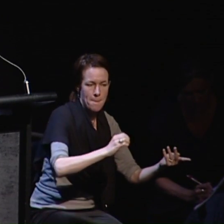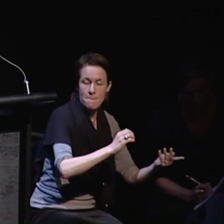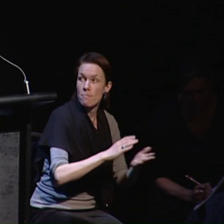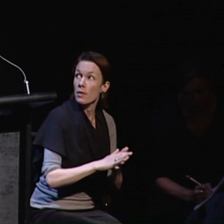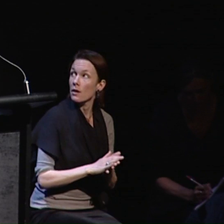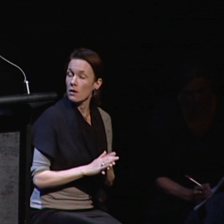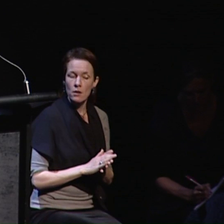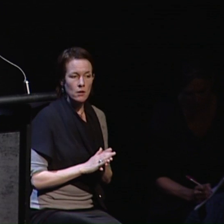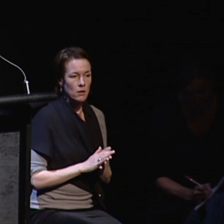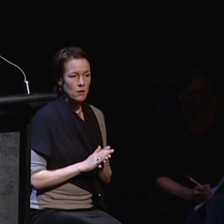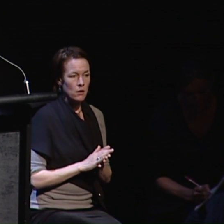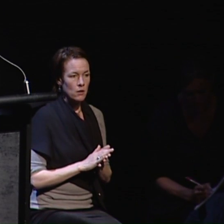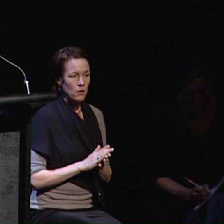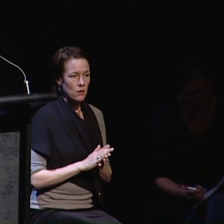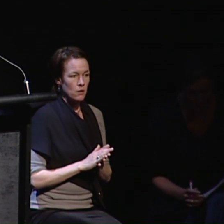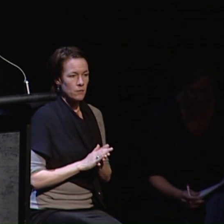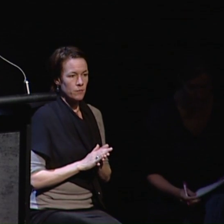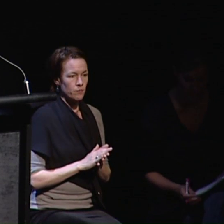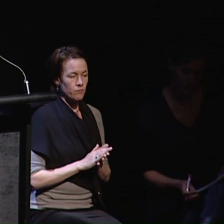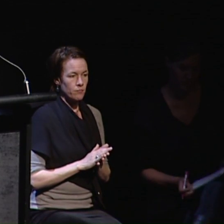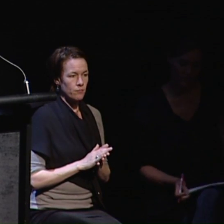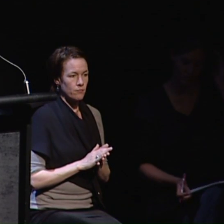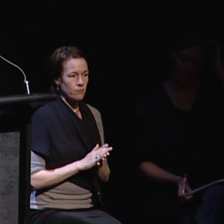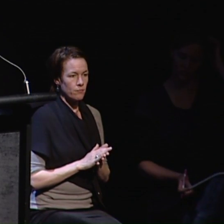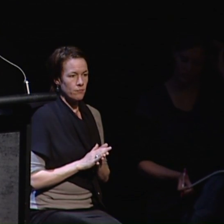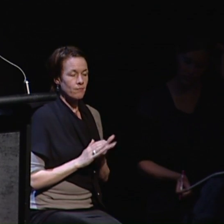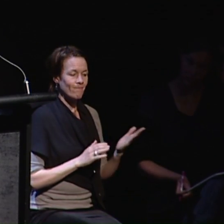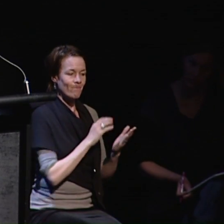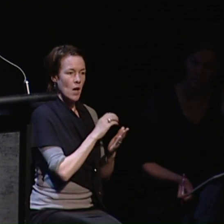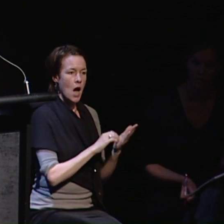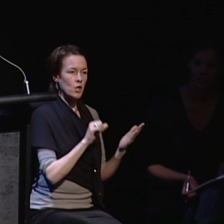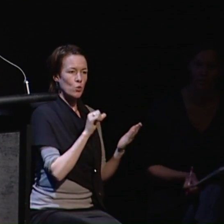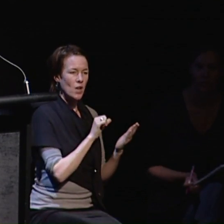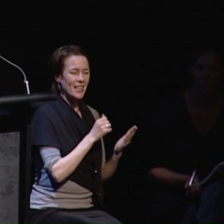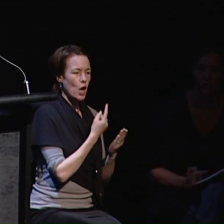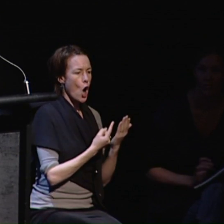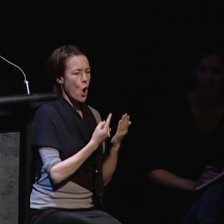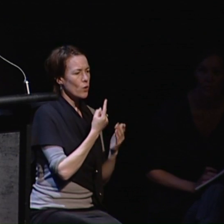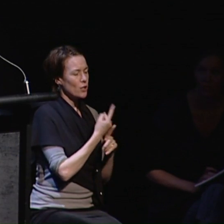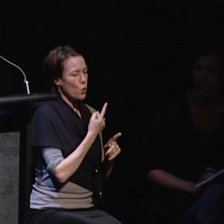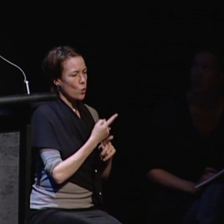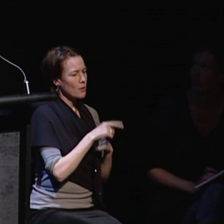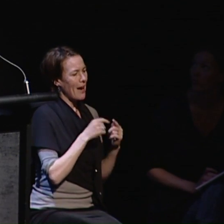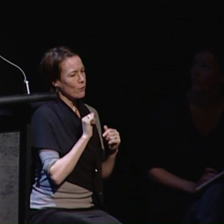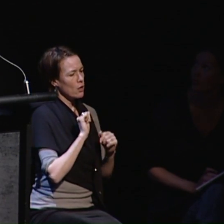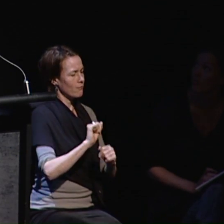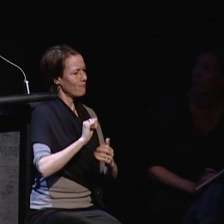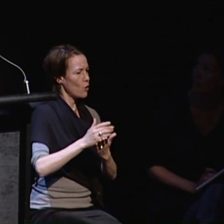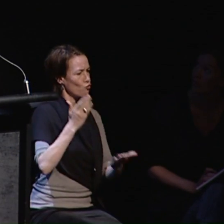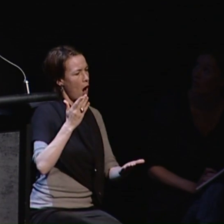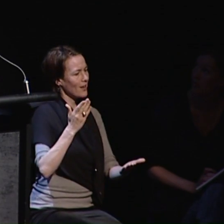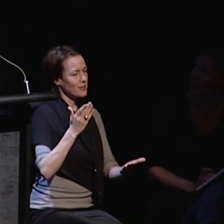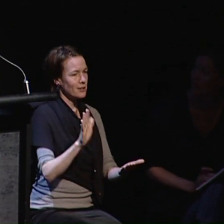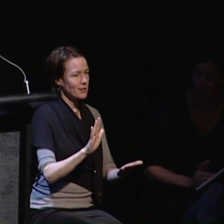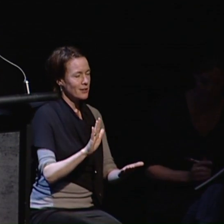So Article 19 does more than establish a right. It also provides a framework